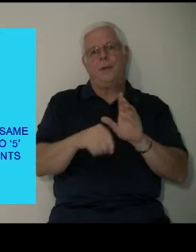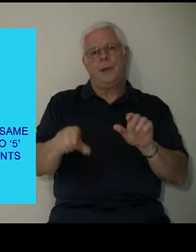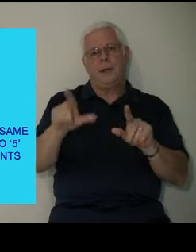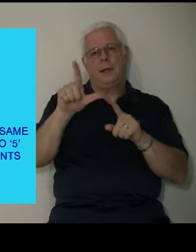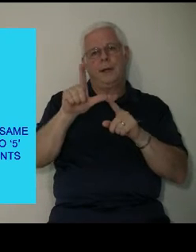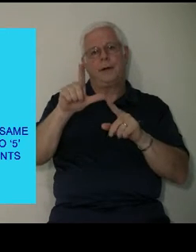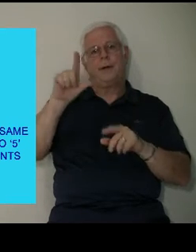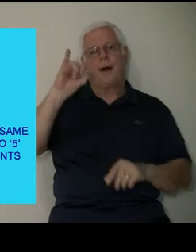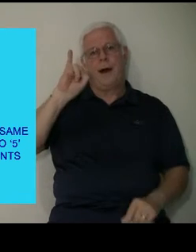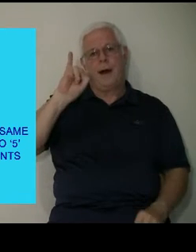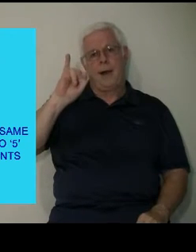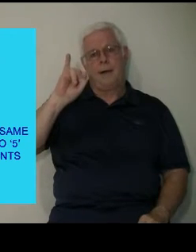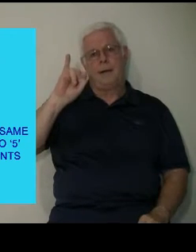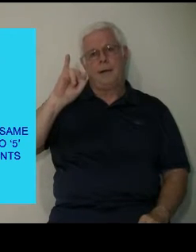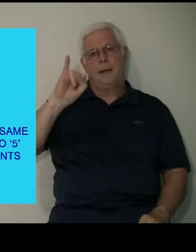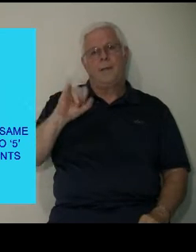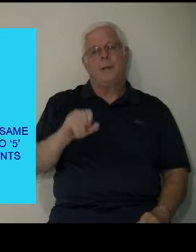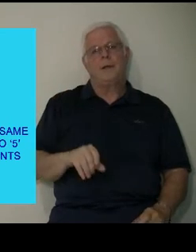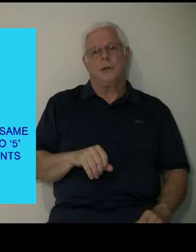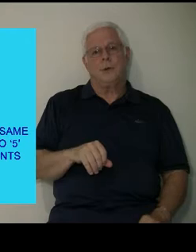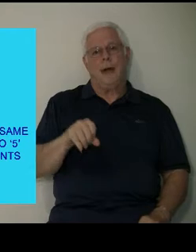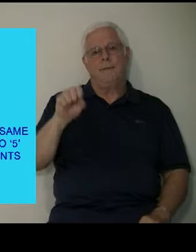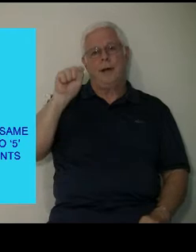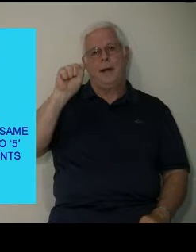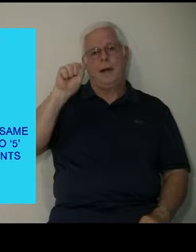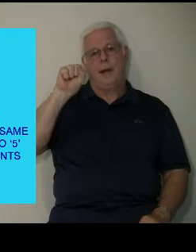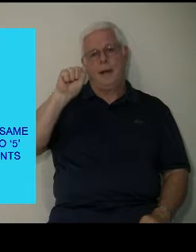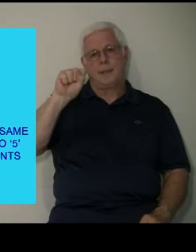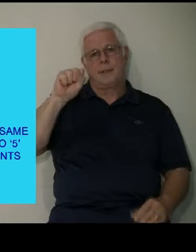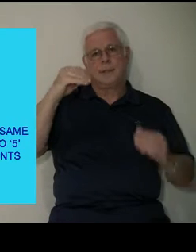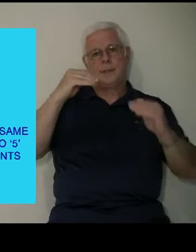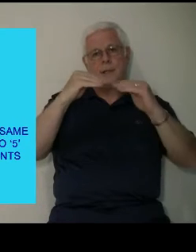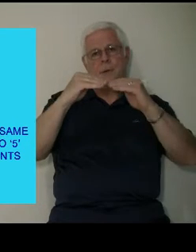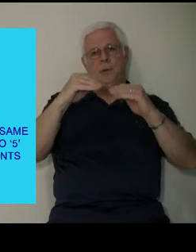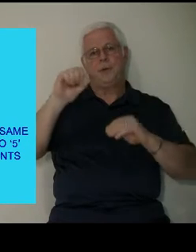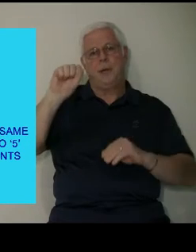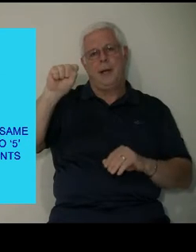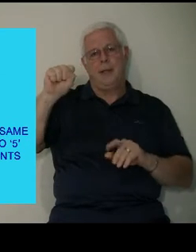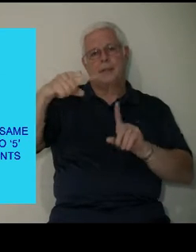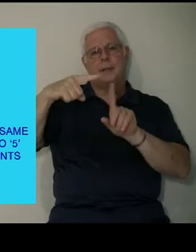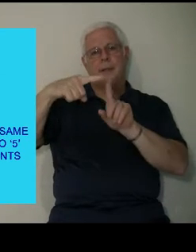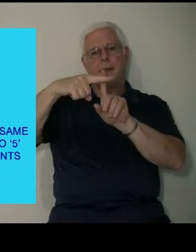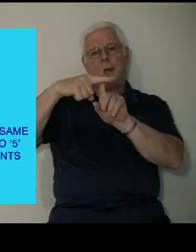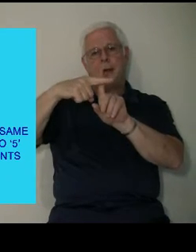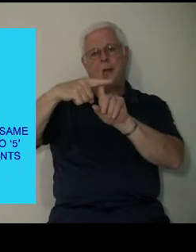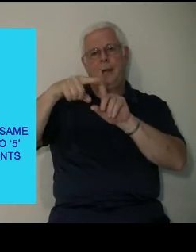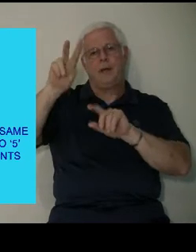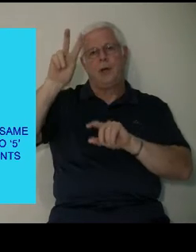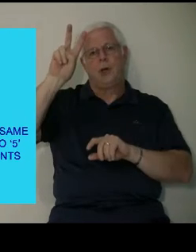the letter I. And so you have S is equal to S, concatenate,